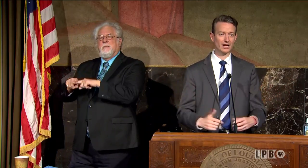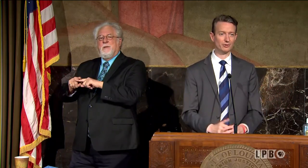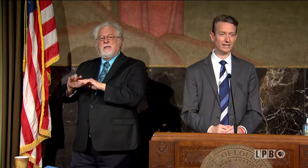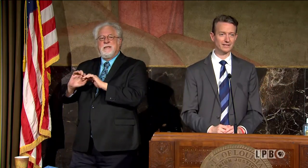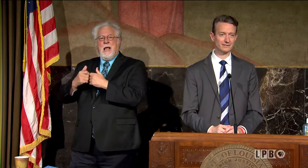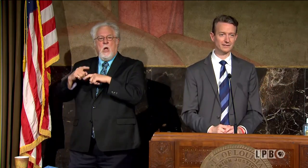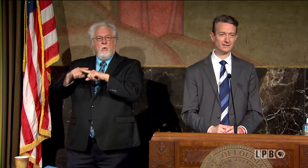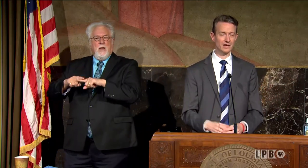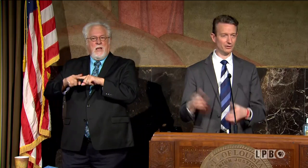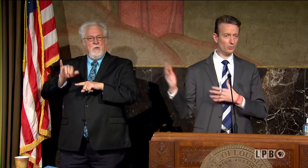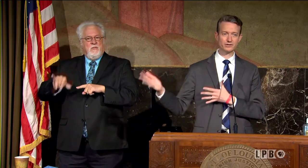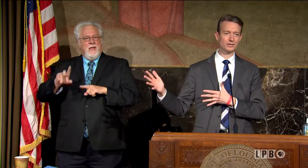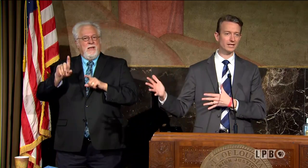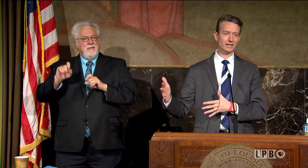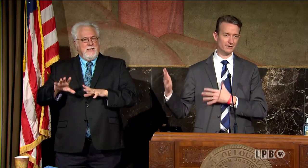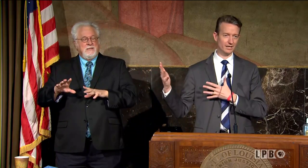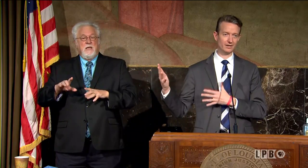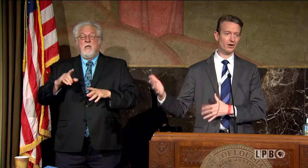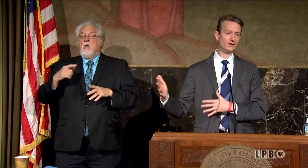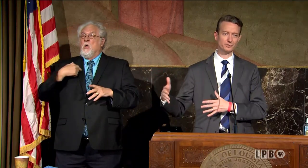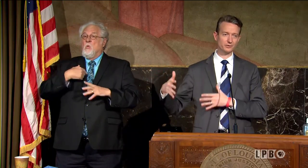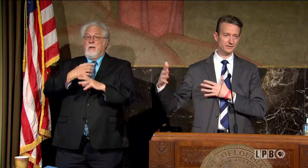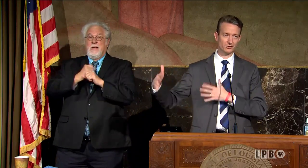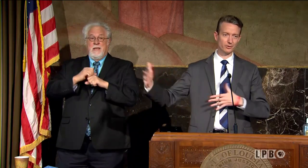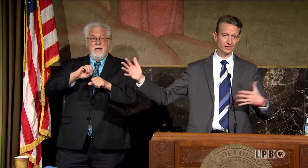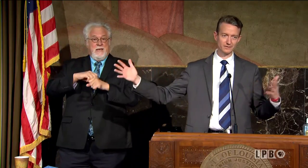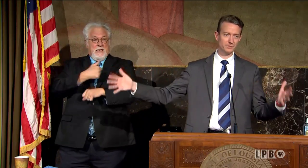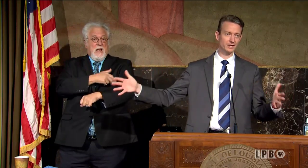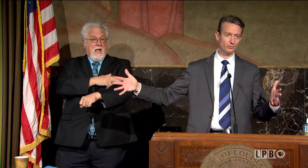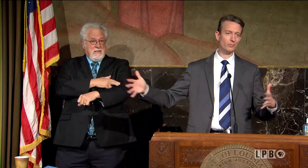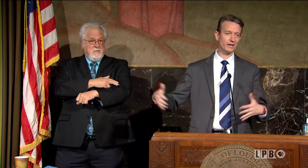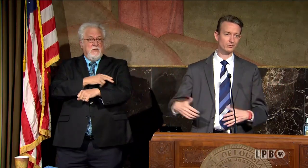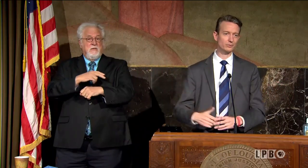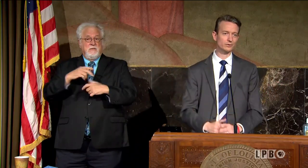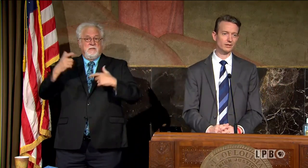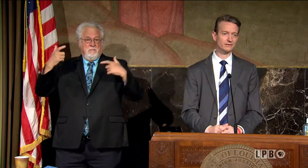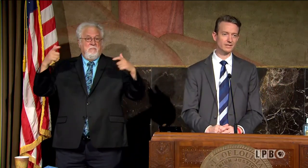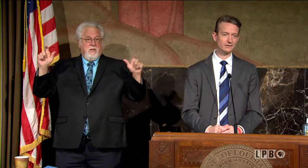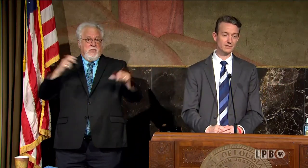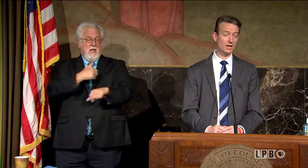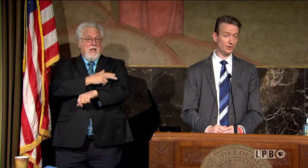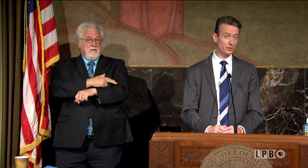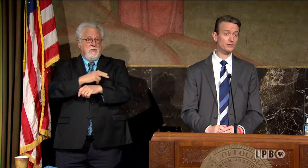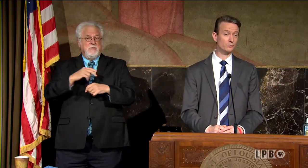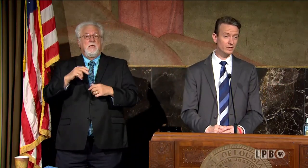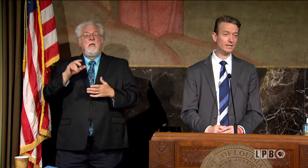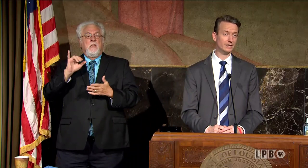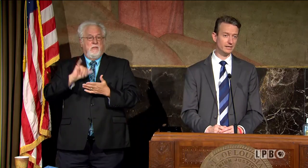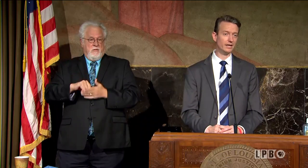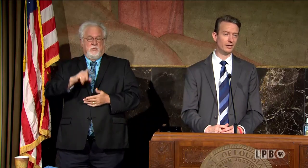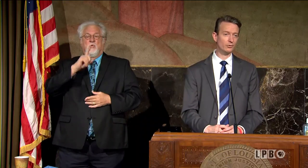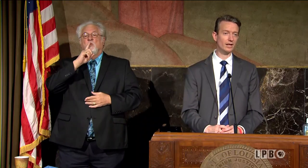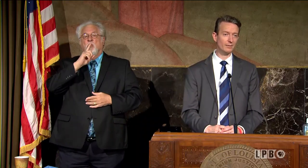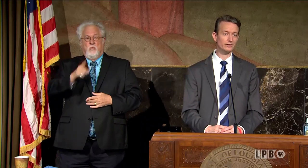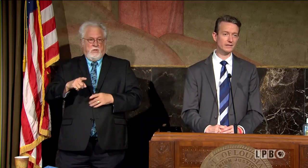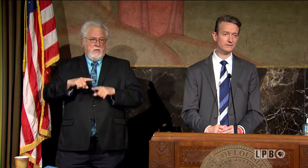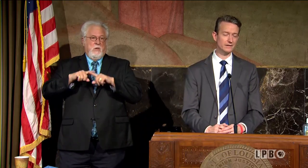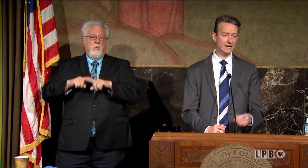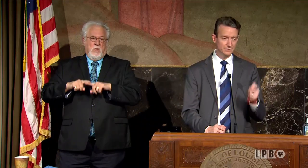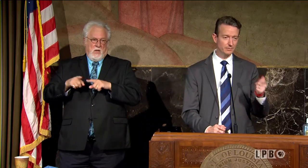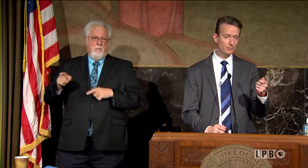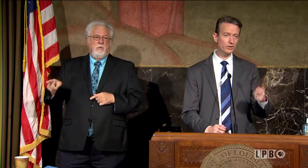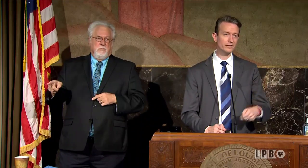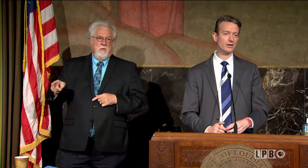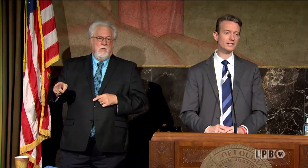how reliable that test is. The ones you're getting in hospitals that are run on these big robots where we're doing lots of tests, those are really reliable